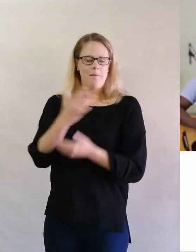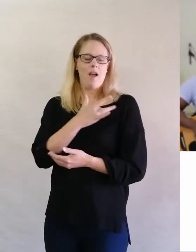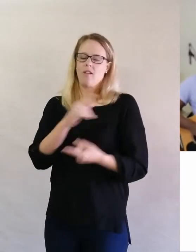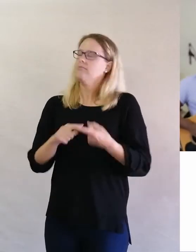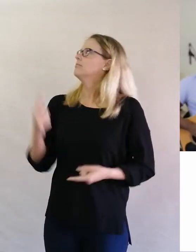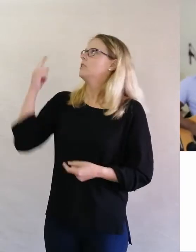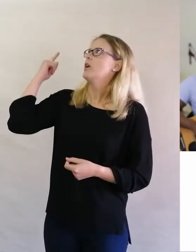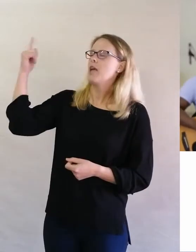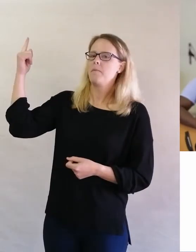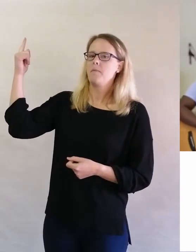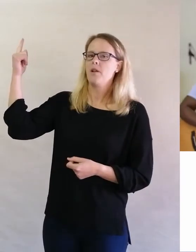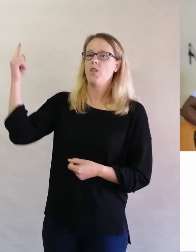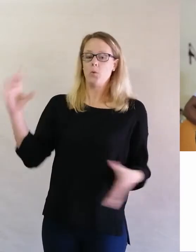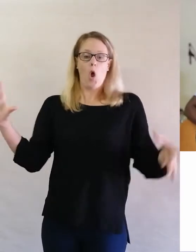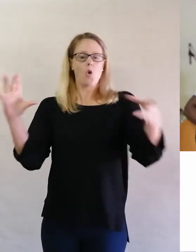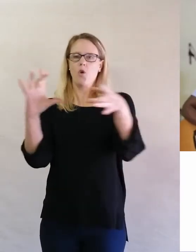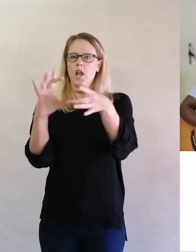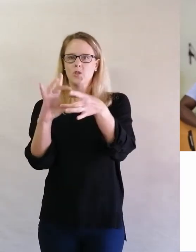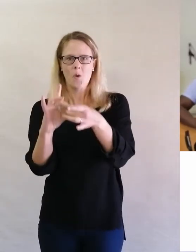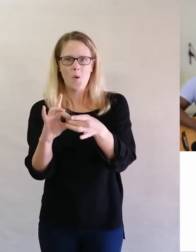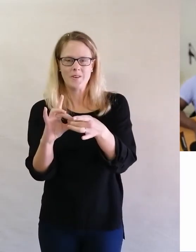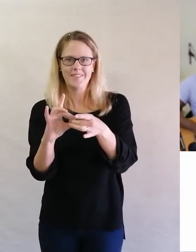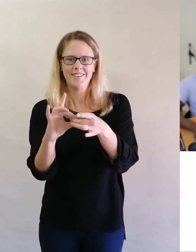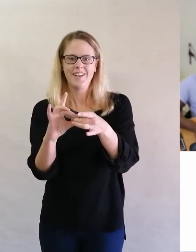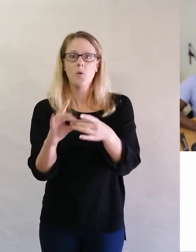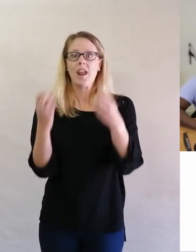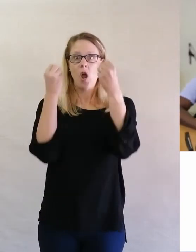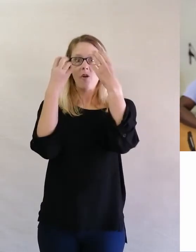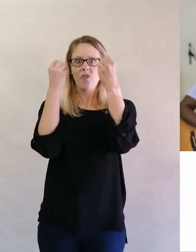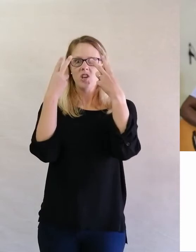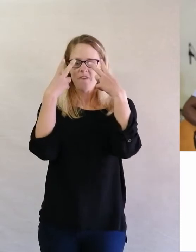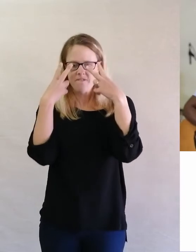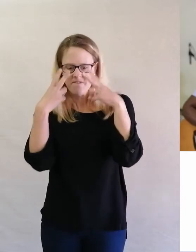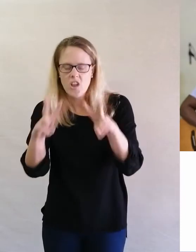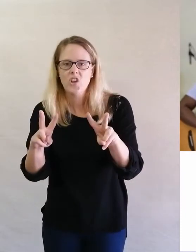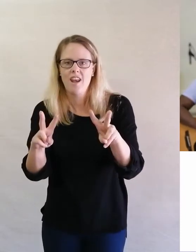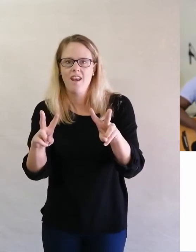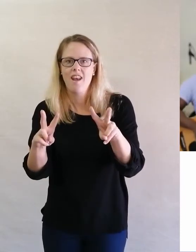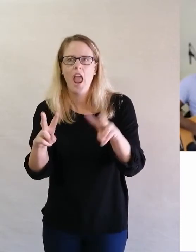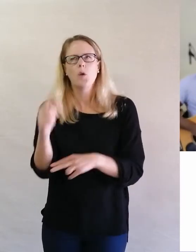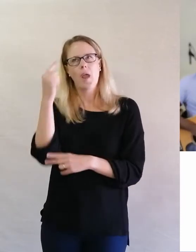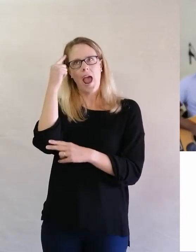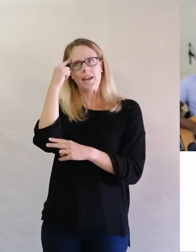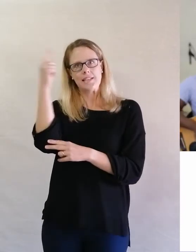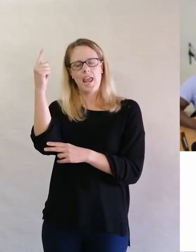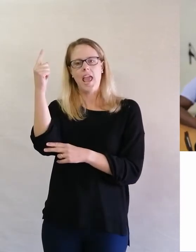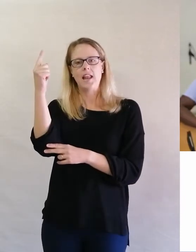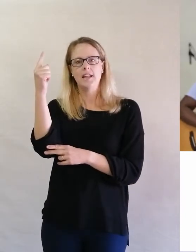Him, that we are restored, we get fresh vision, and we understand things in